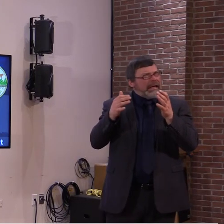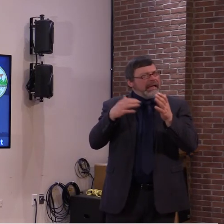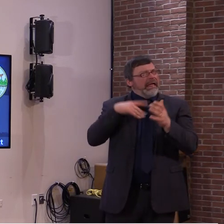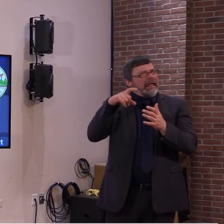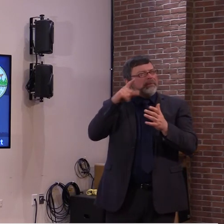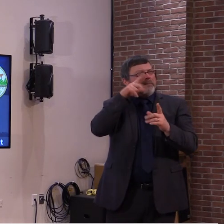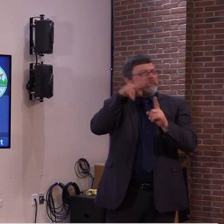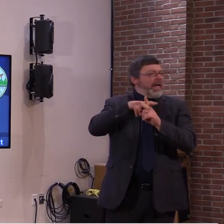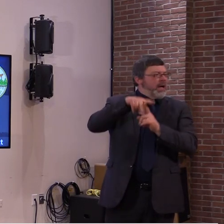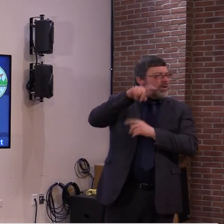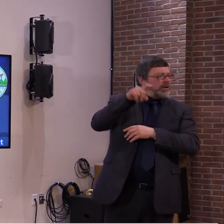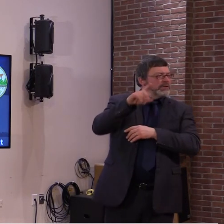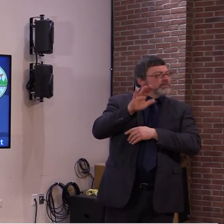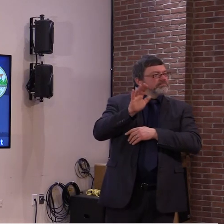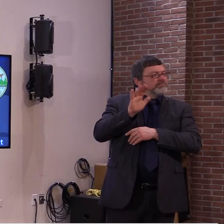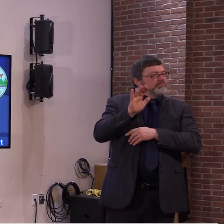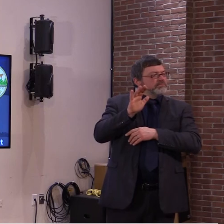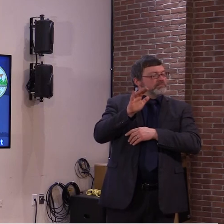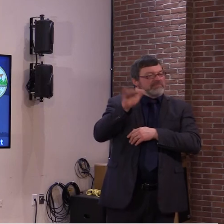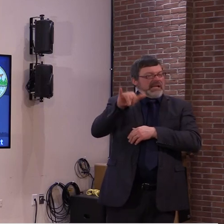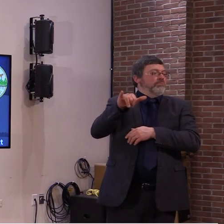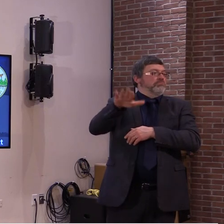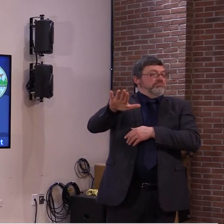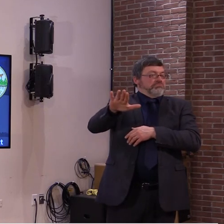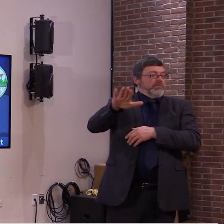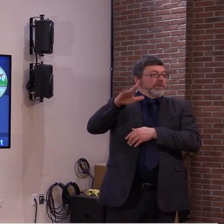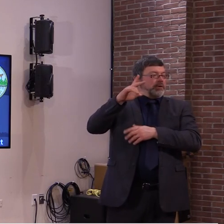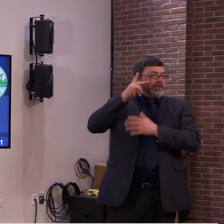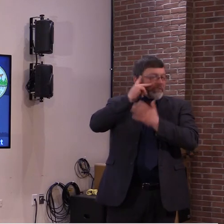you were concerned that